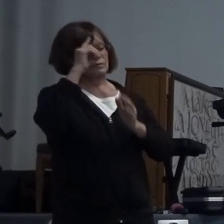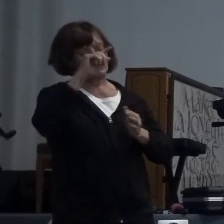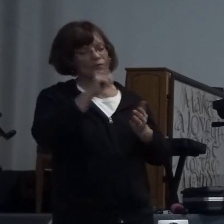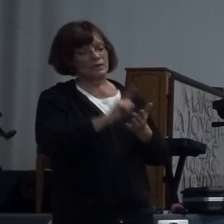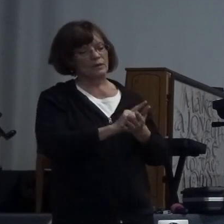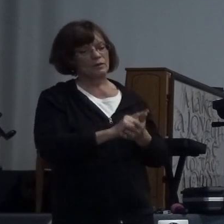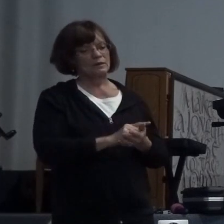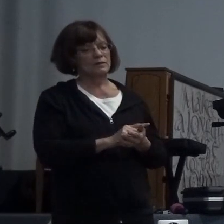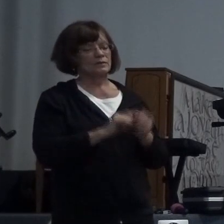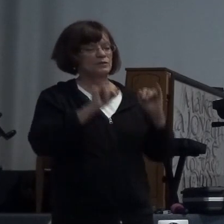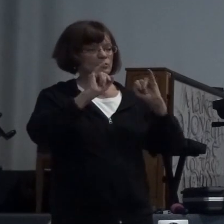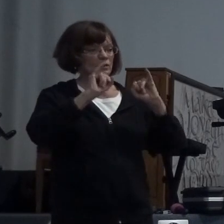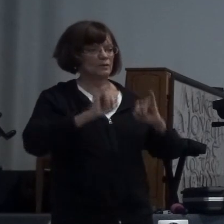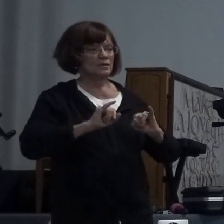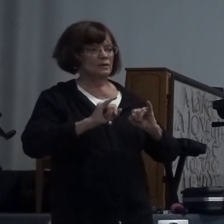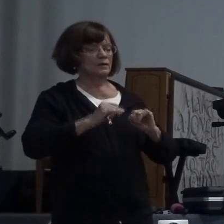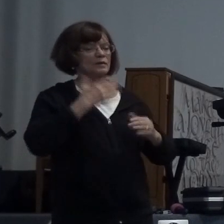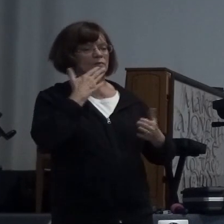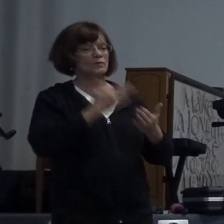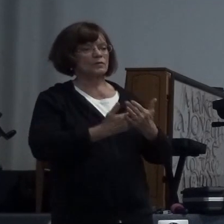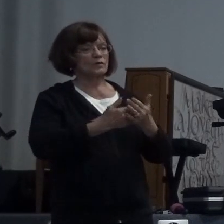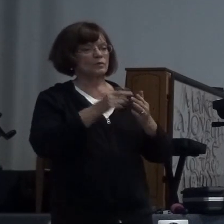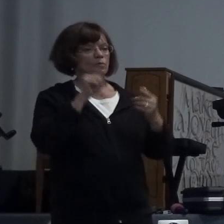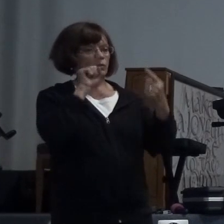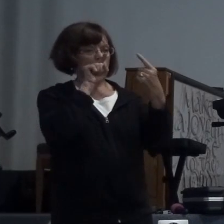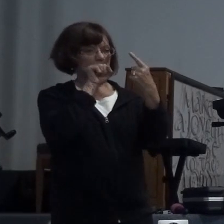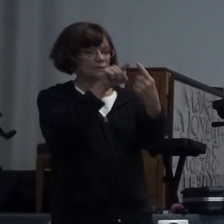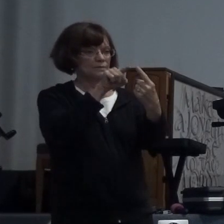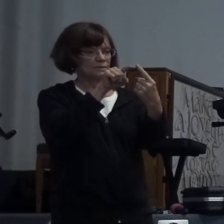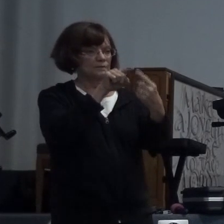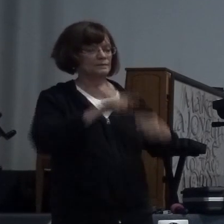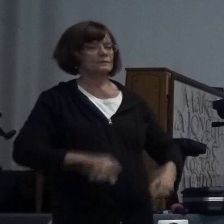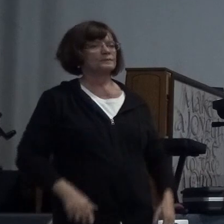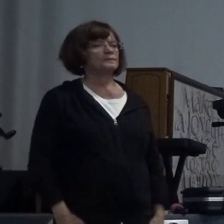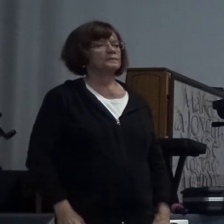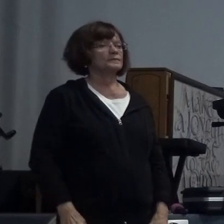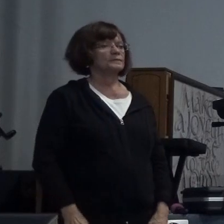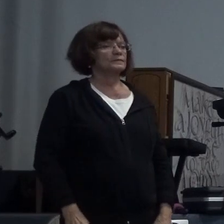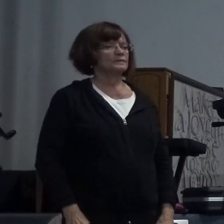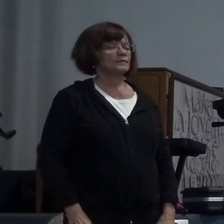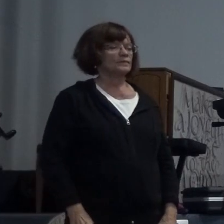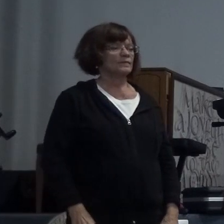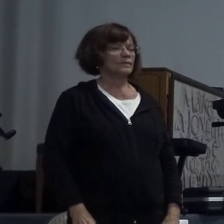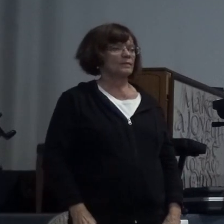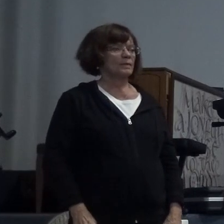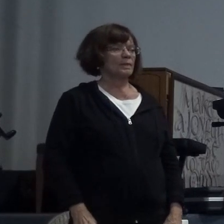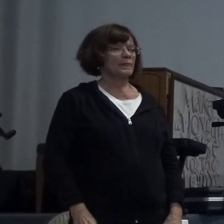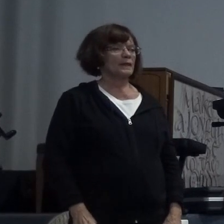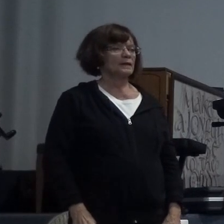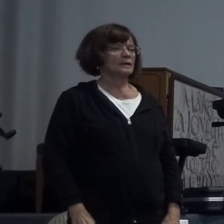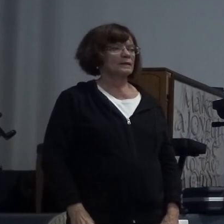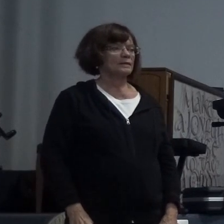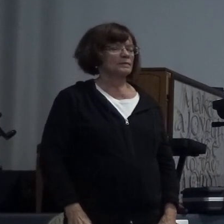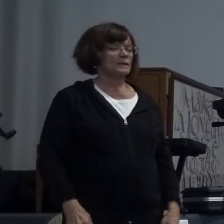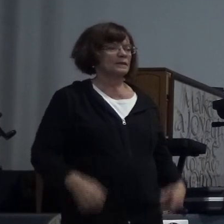forgiveness within your heart. That's a good point. That helps. That's what we should do. It should drive us into